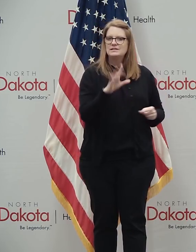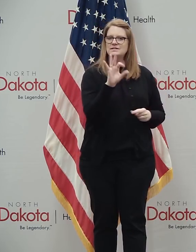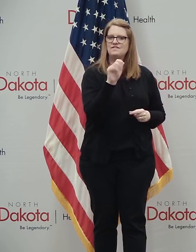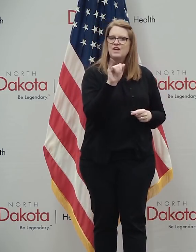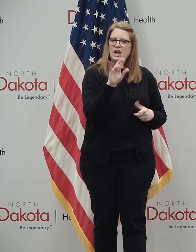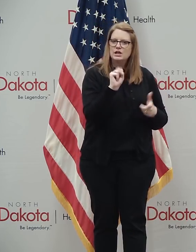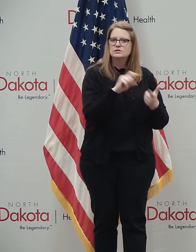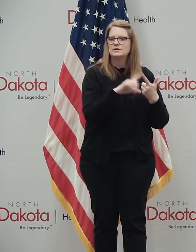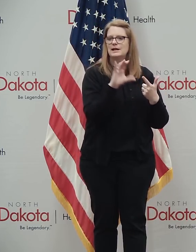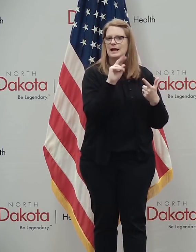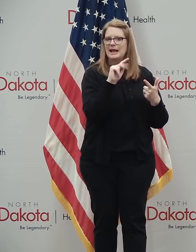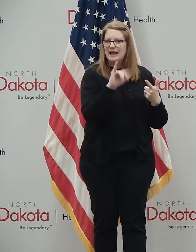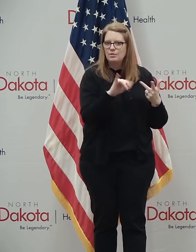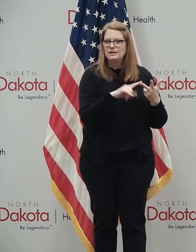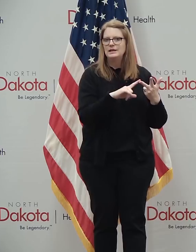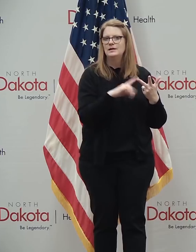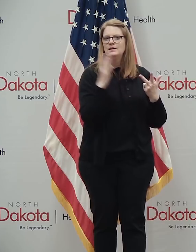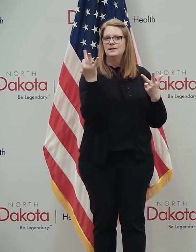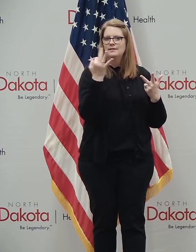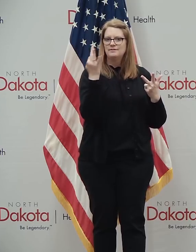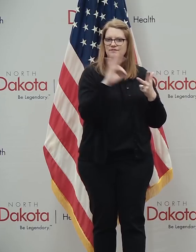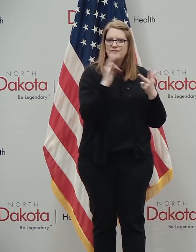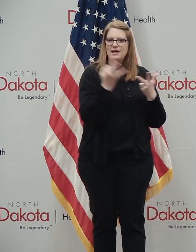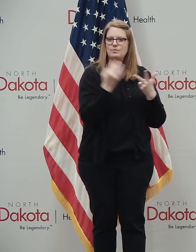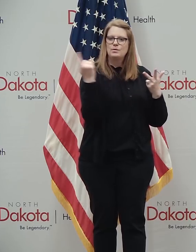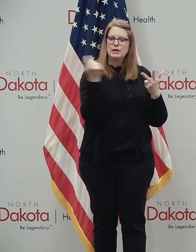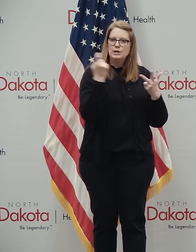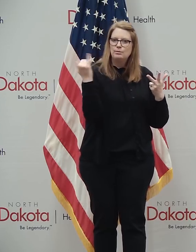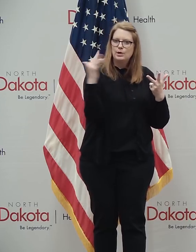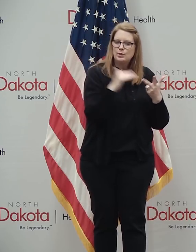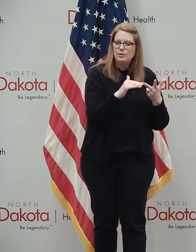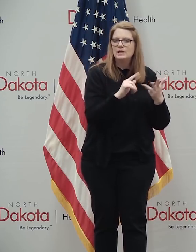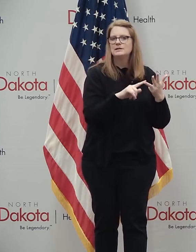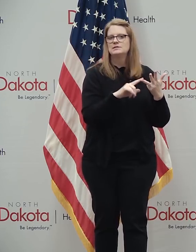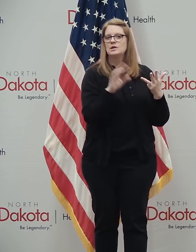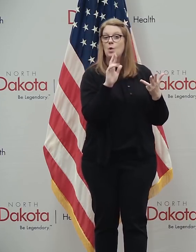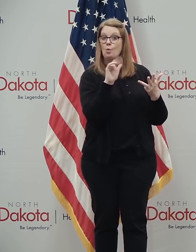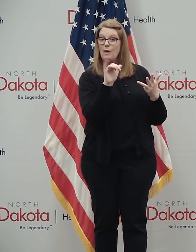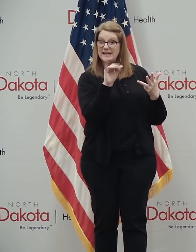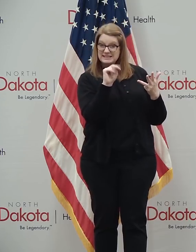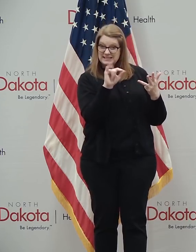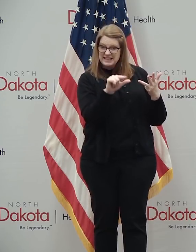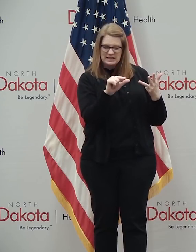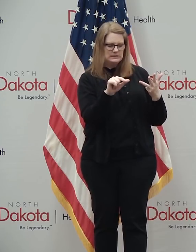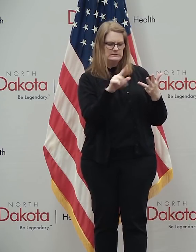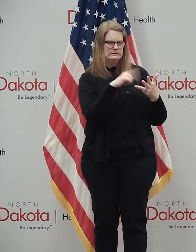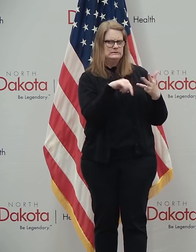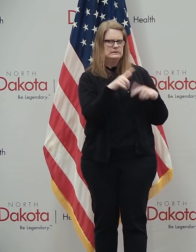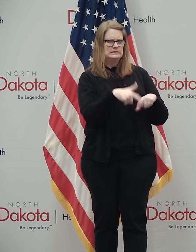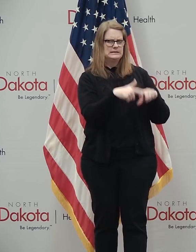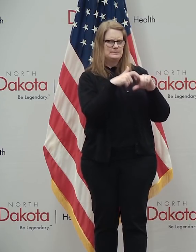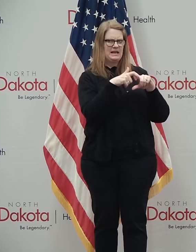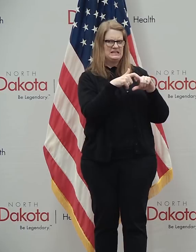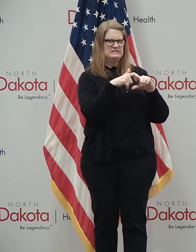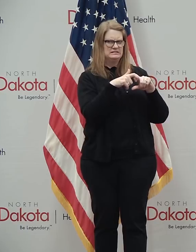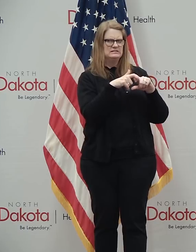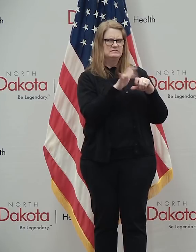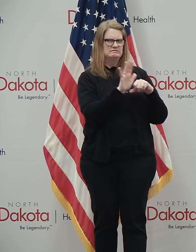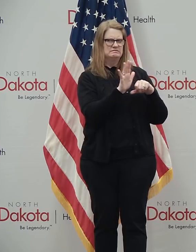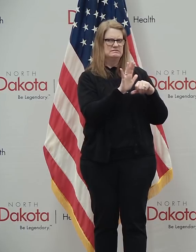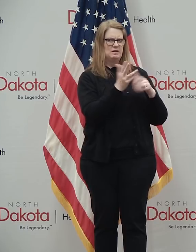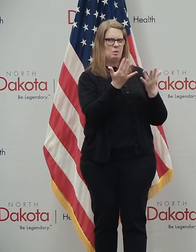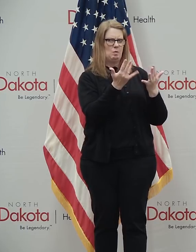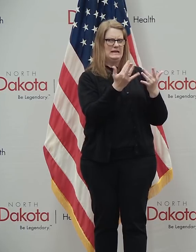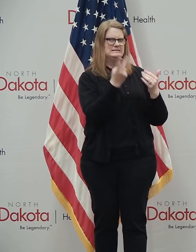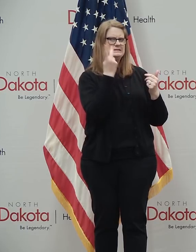fairs, reunions, rodeos, racing. All of these large events remain suspended for the time being, and our plan